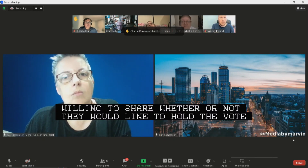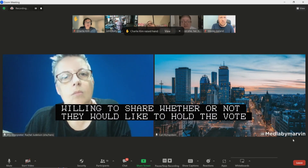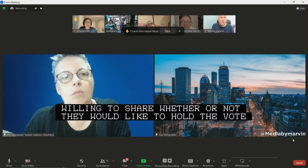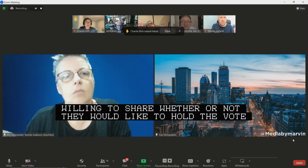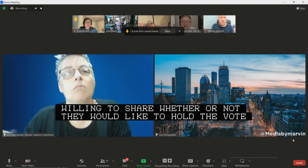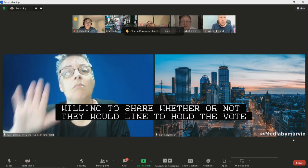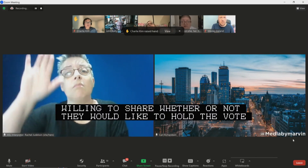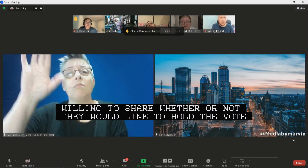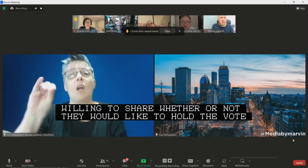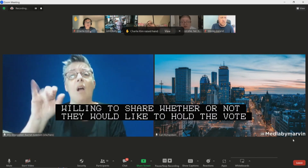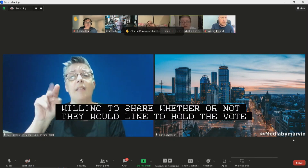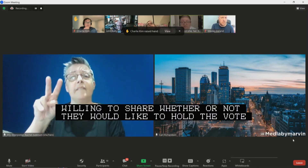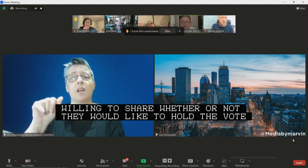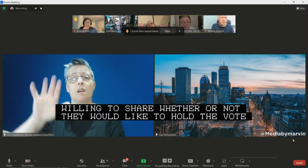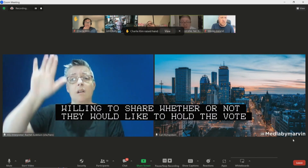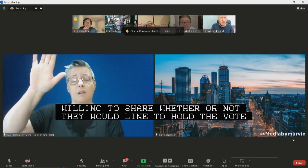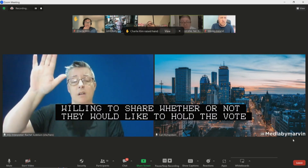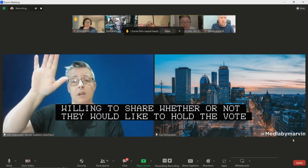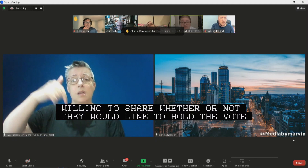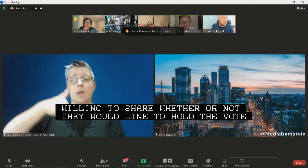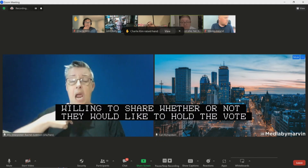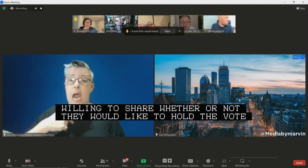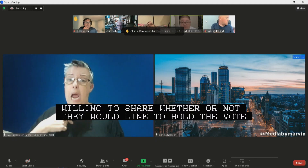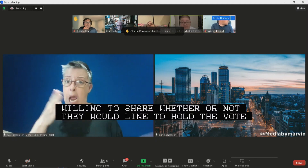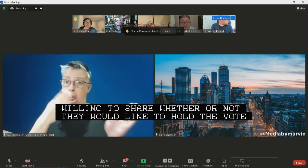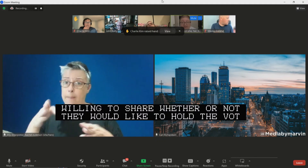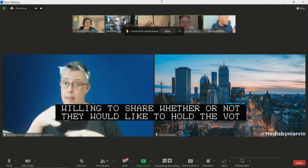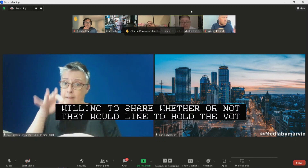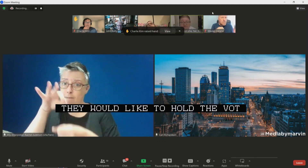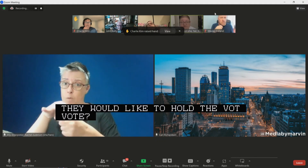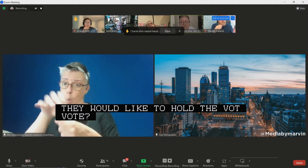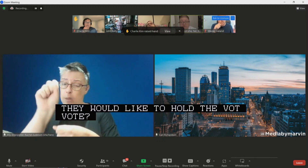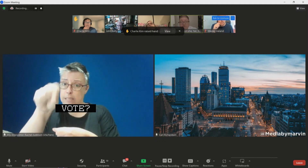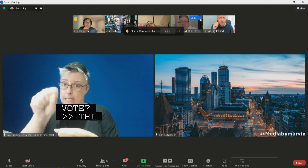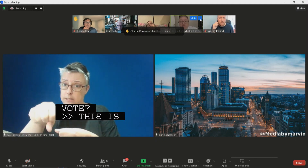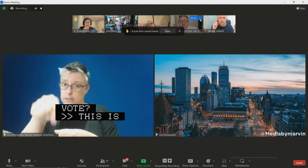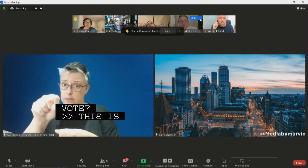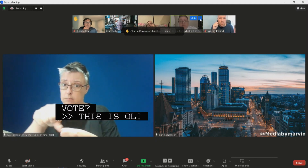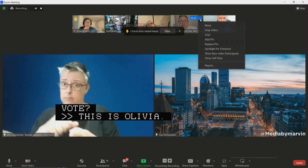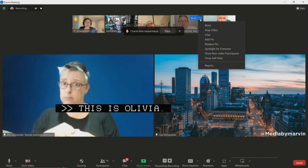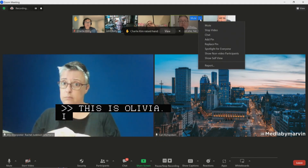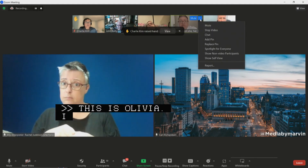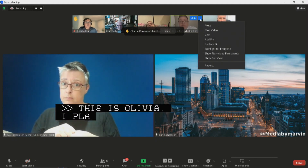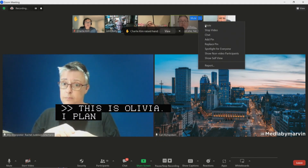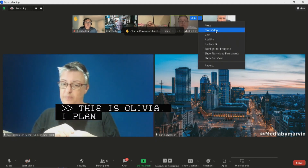This is Olivia. I plan on voting yes.